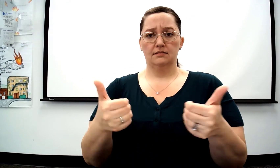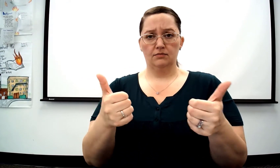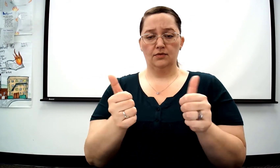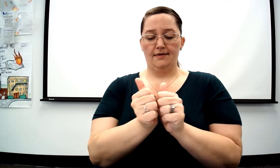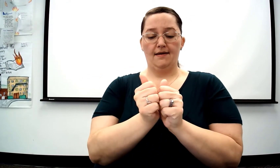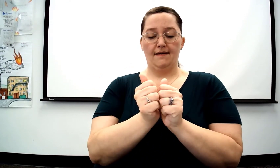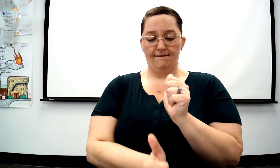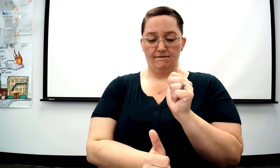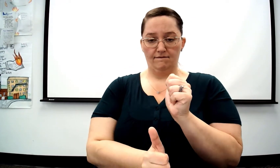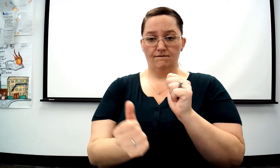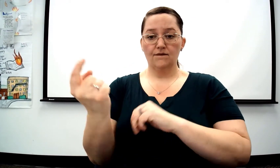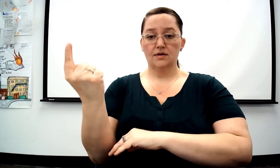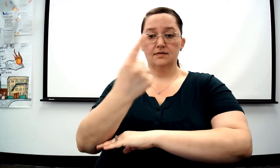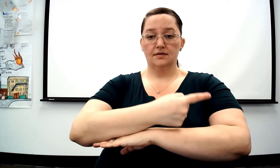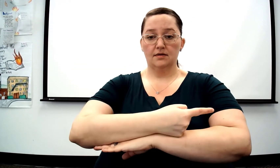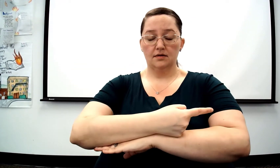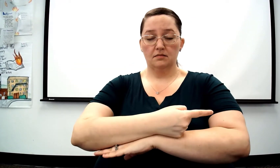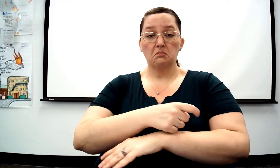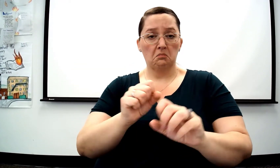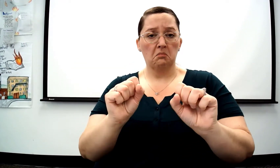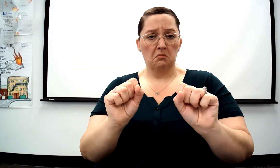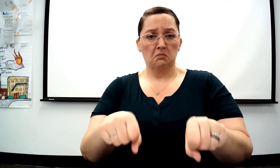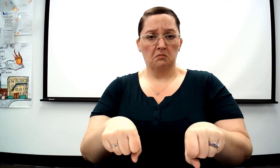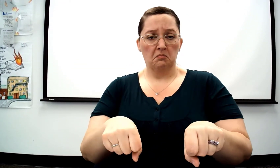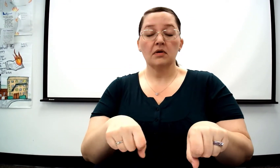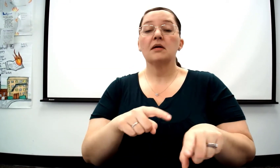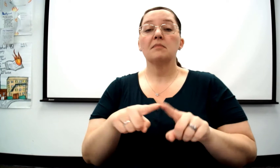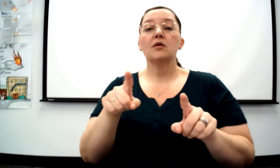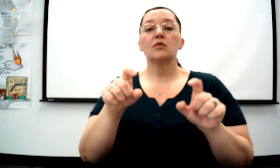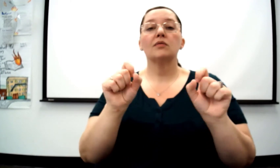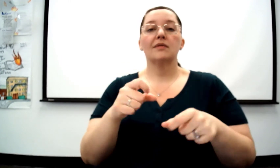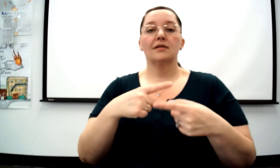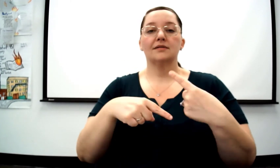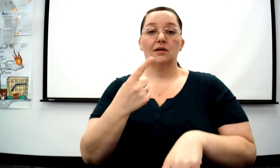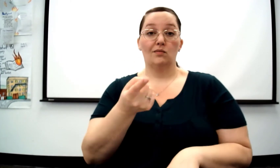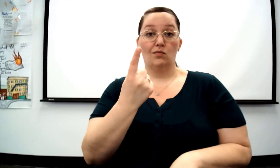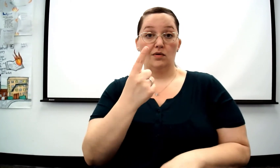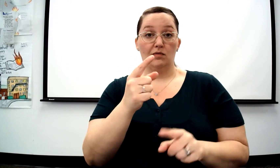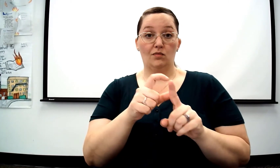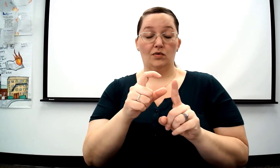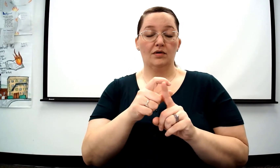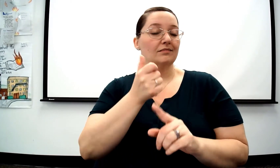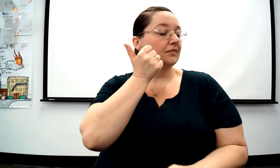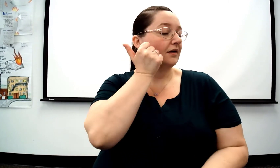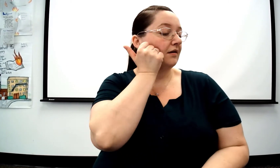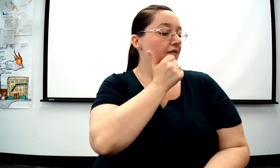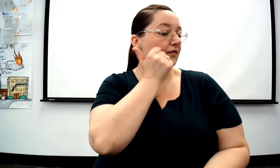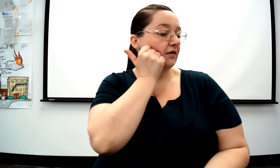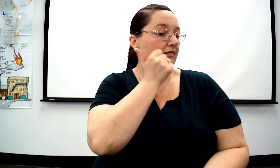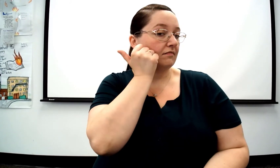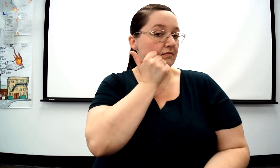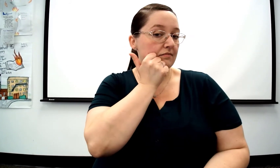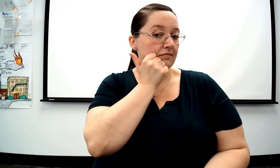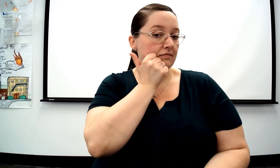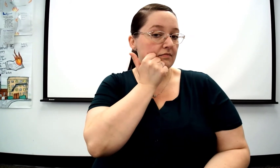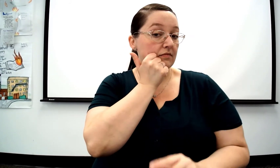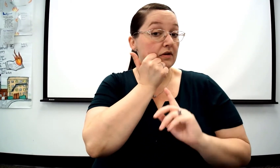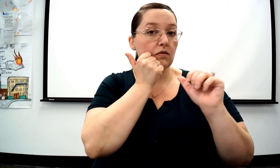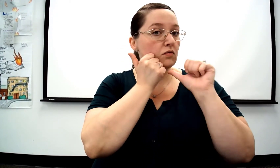You can separate it every day. You can sign it that way if you want. But if you want to combine it into one sign every day, you will